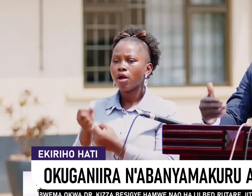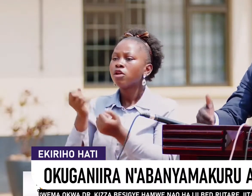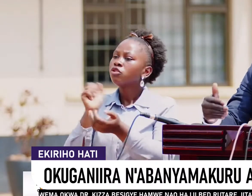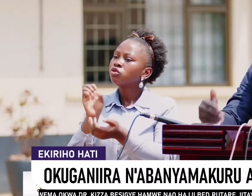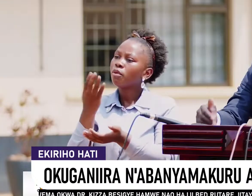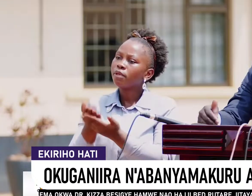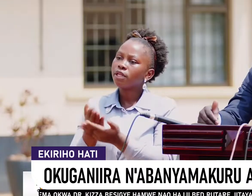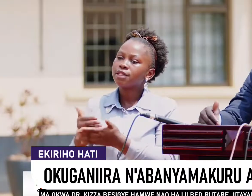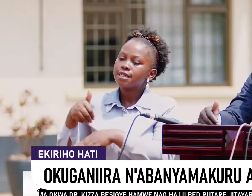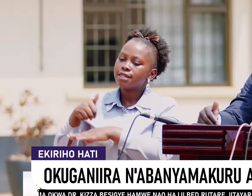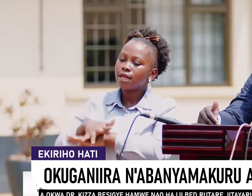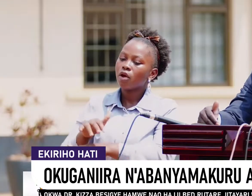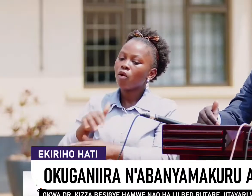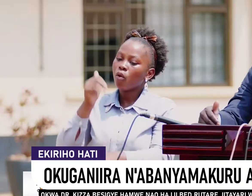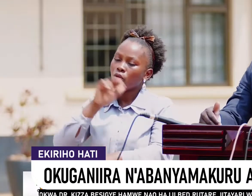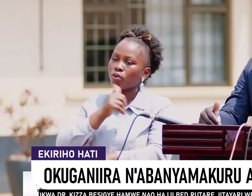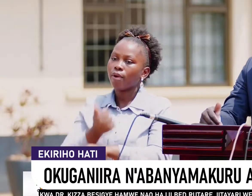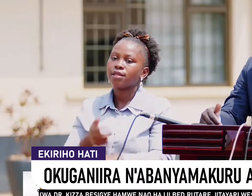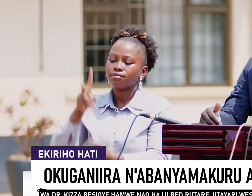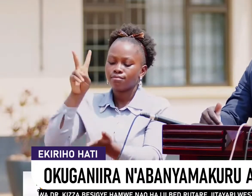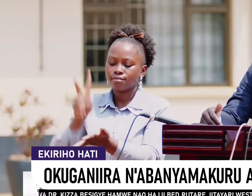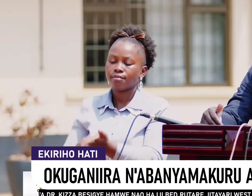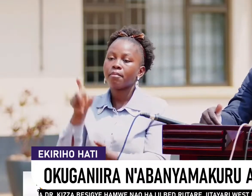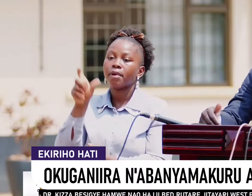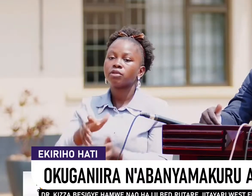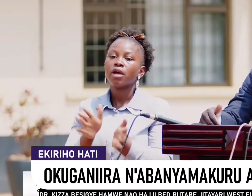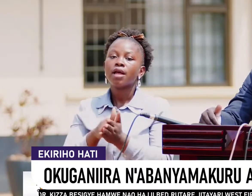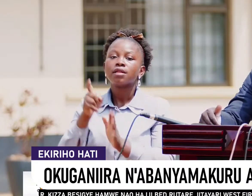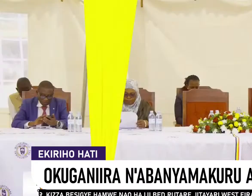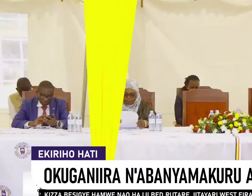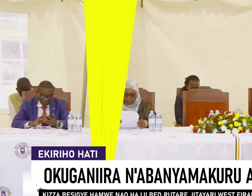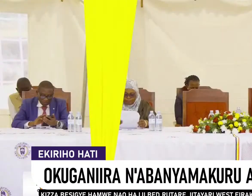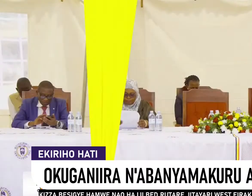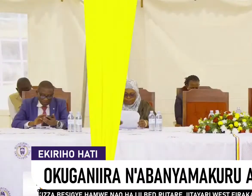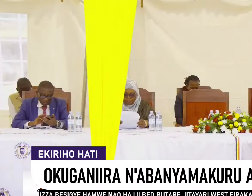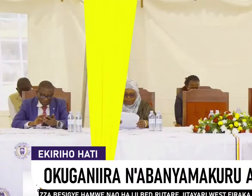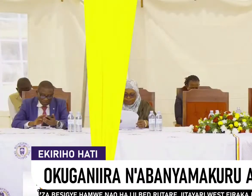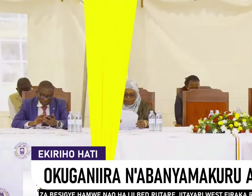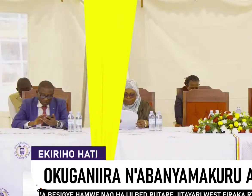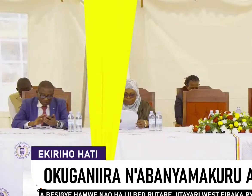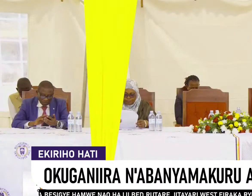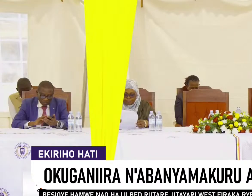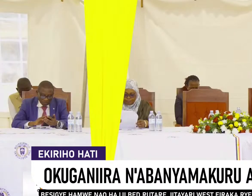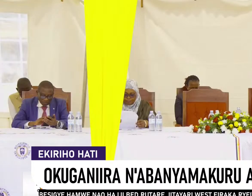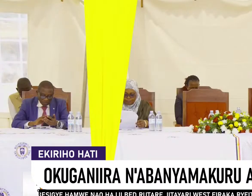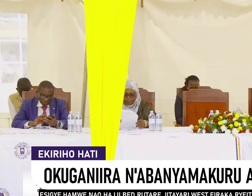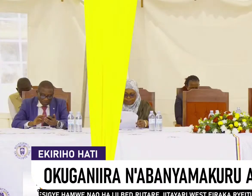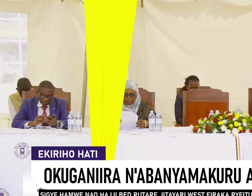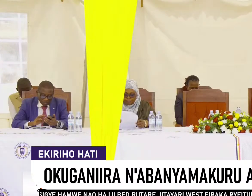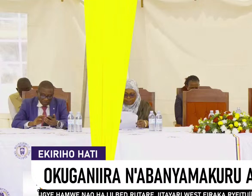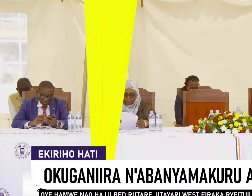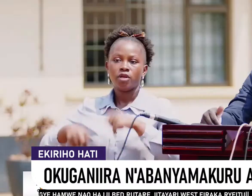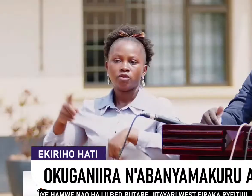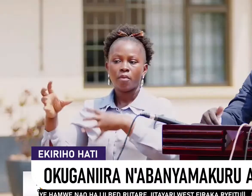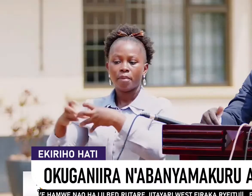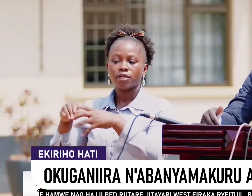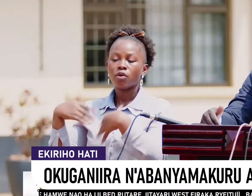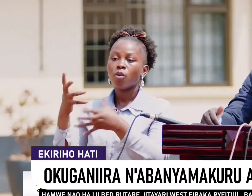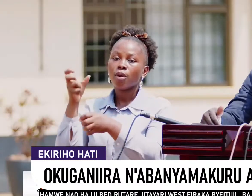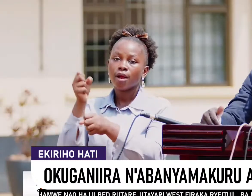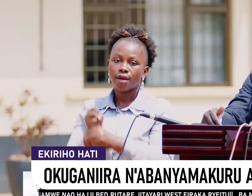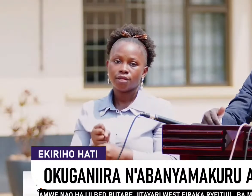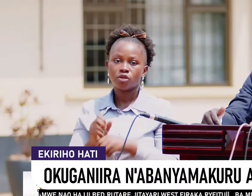an authorized person, and this authorization must be issued by the Secretary General of the political party or